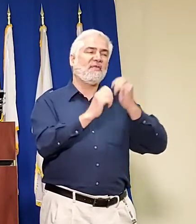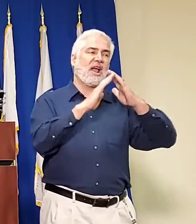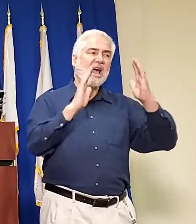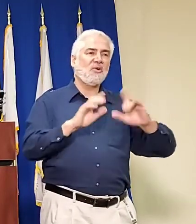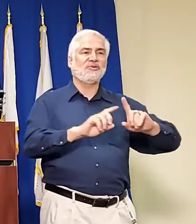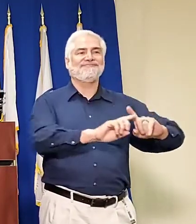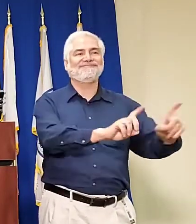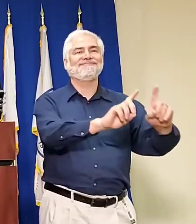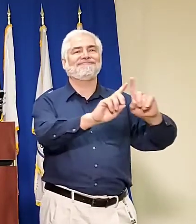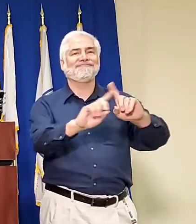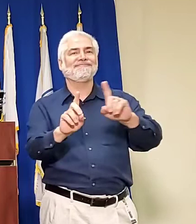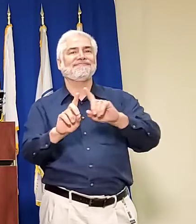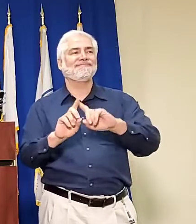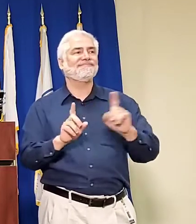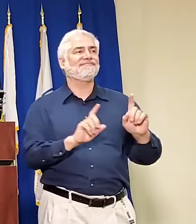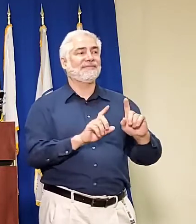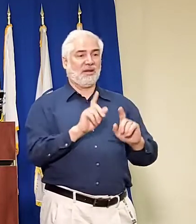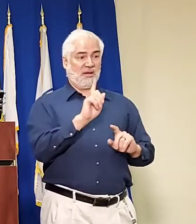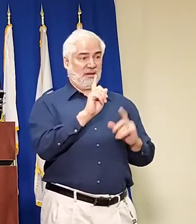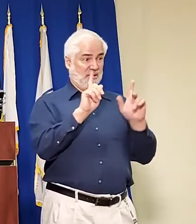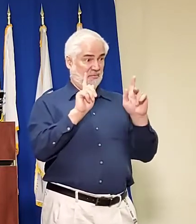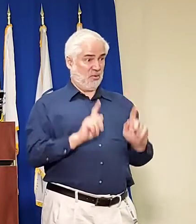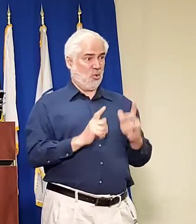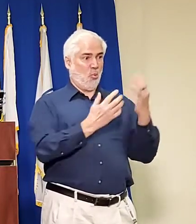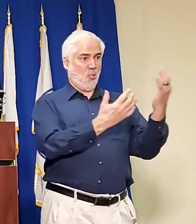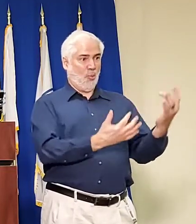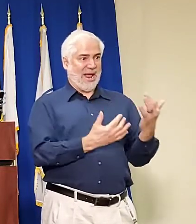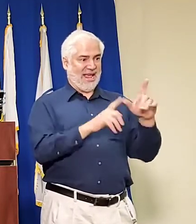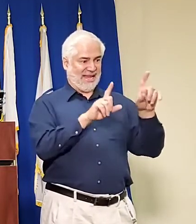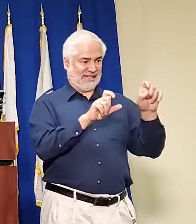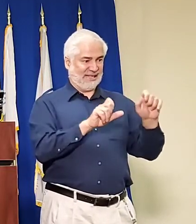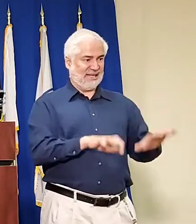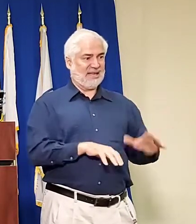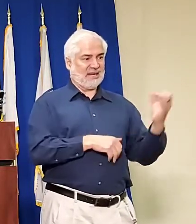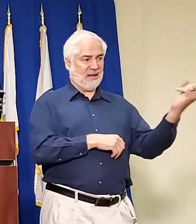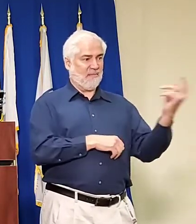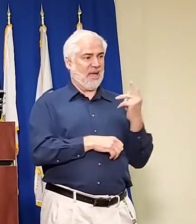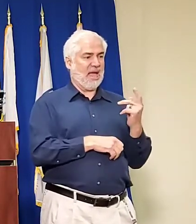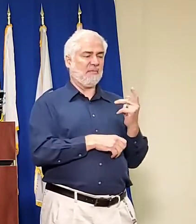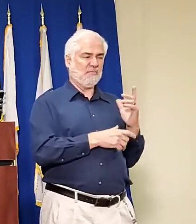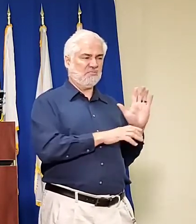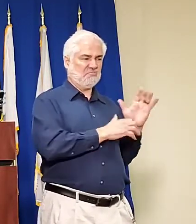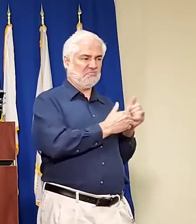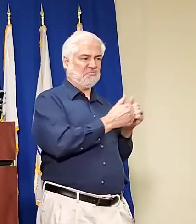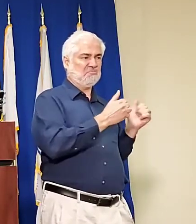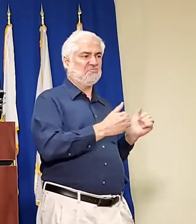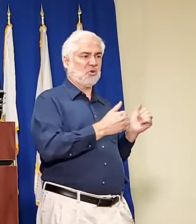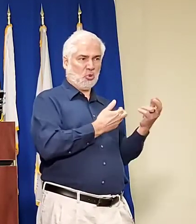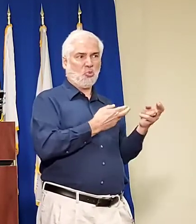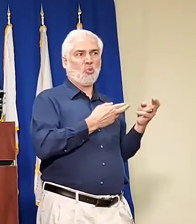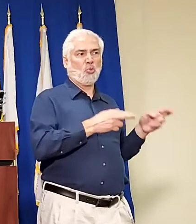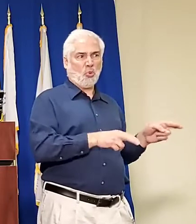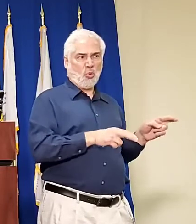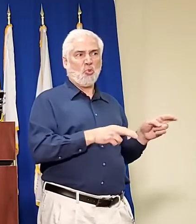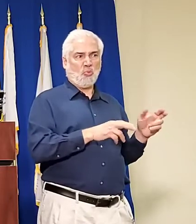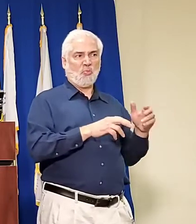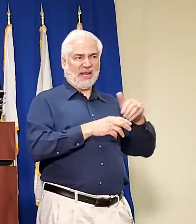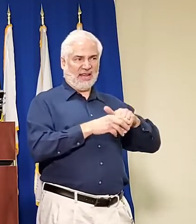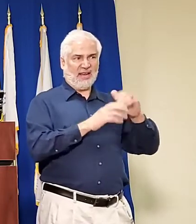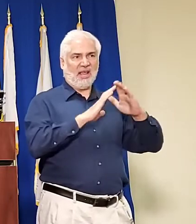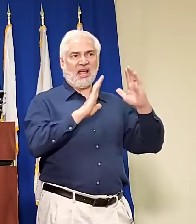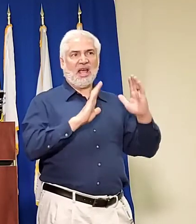different, that individual who's waiting for the test results should be isolated in a different room in the